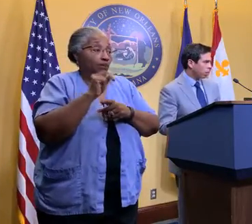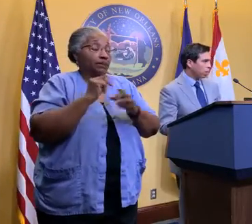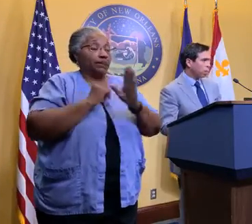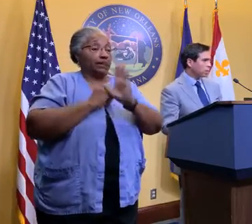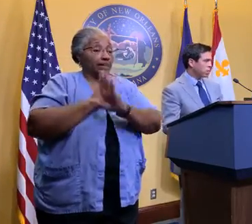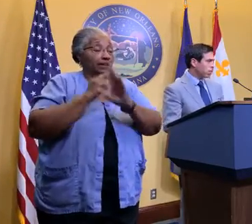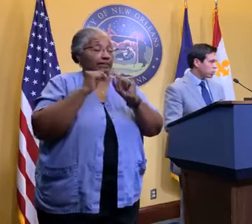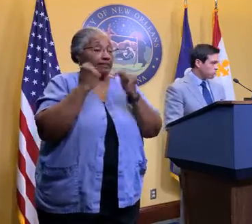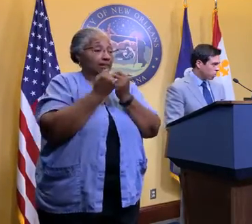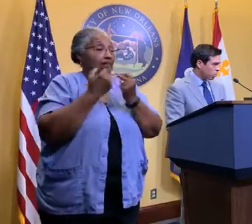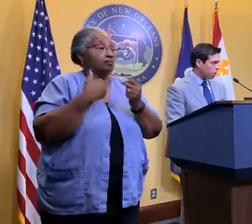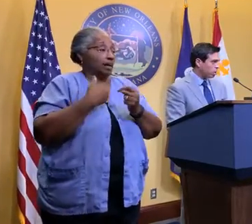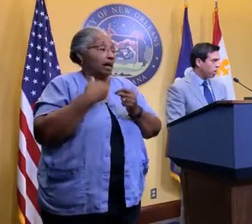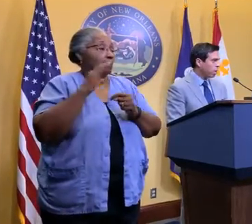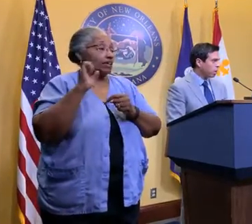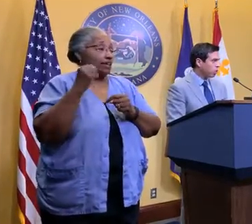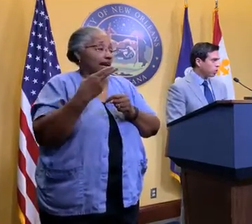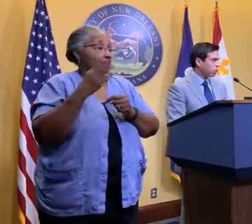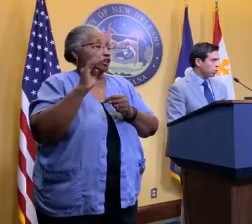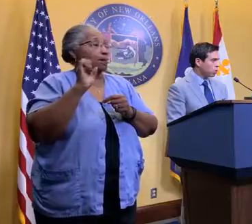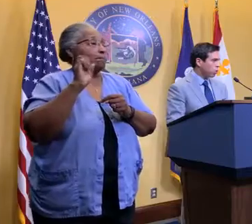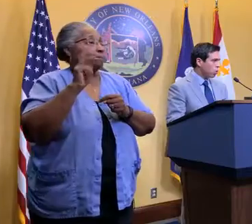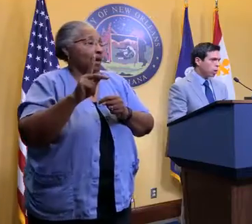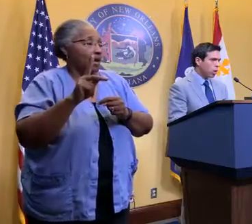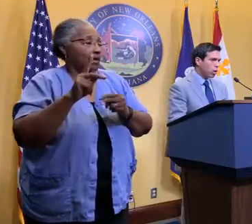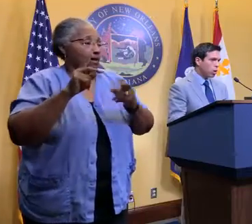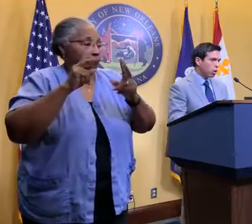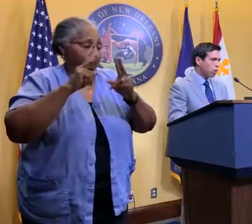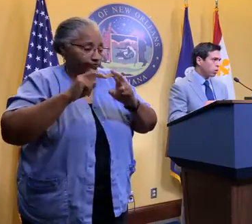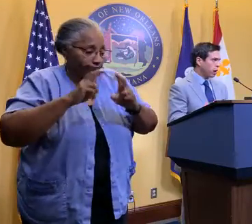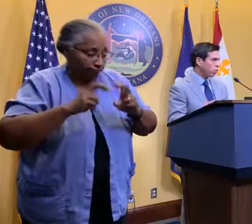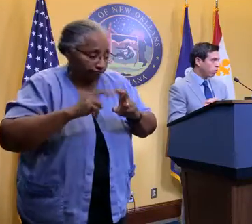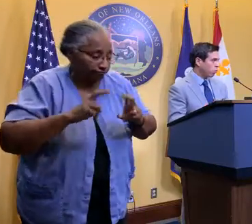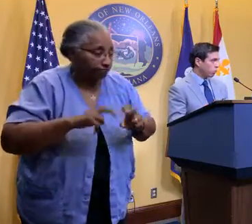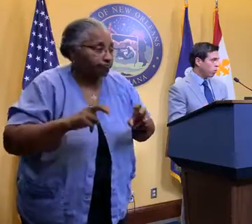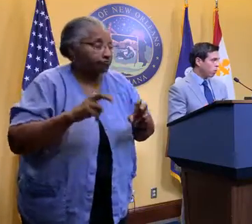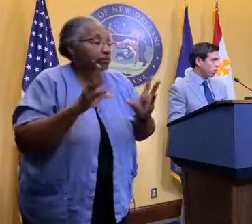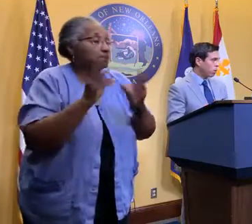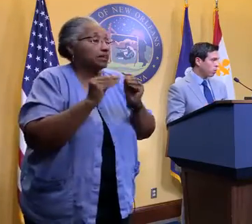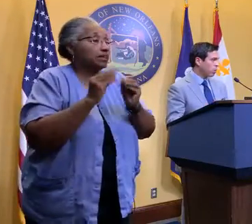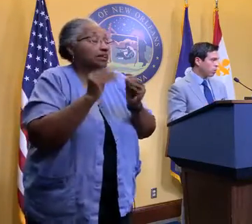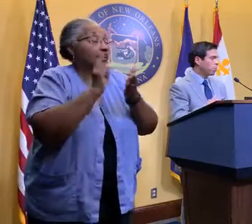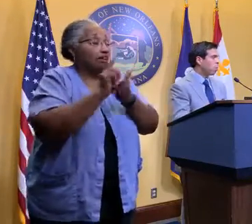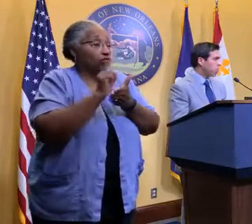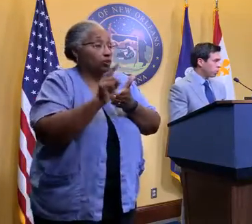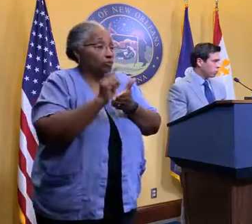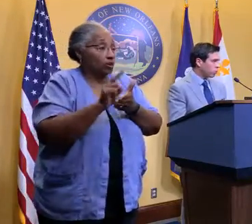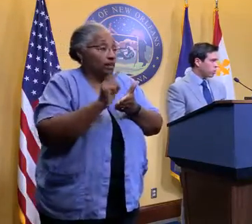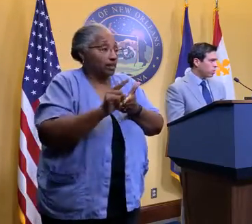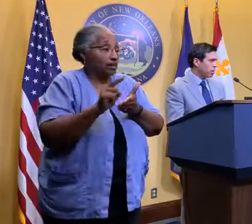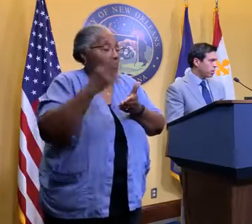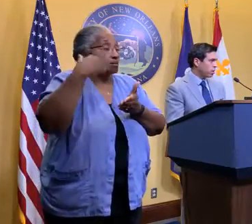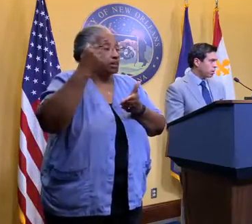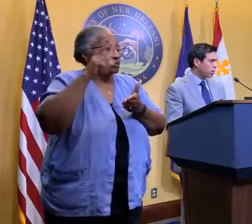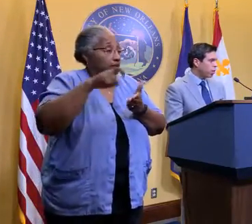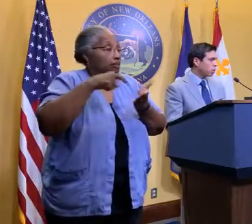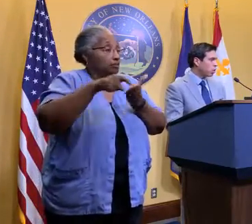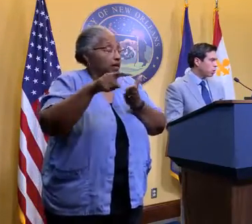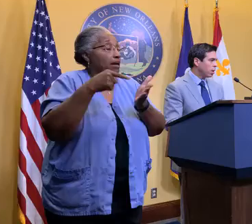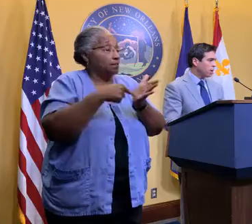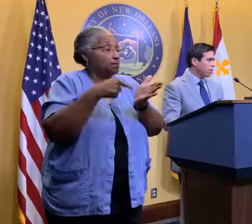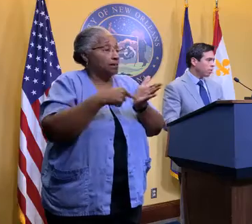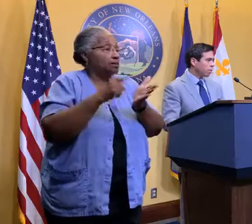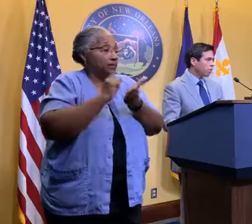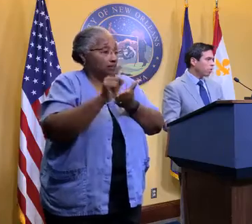a cash bank analysis session weekly, just to determine where we are on our cash reserves to be able to pay our bills on a weekly basis. That's